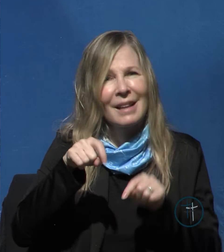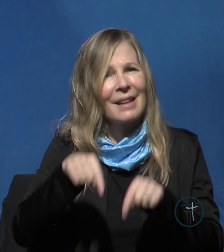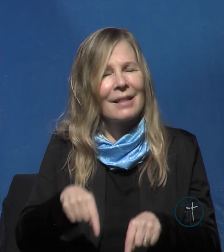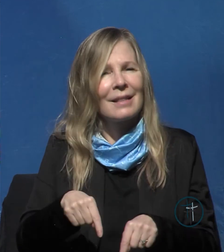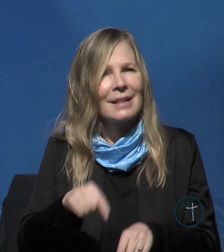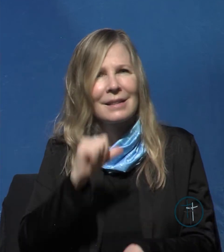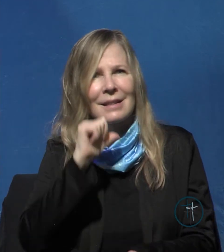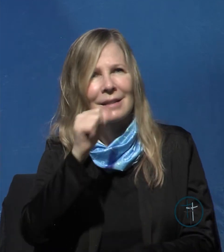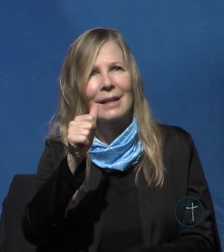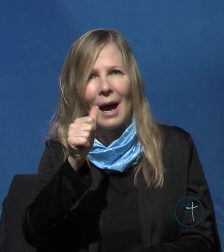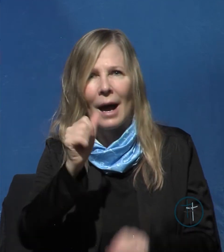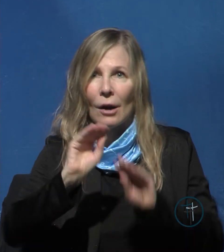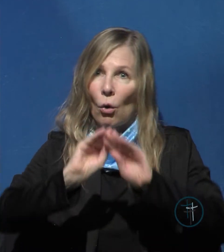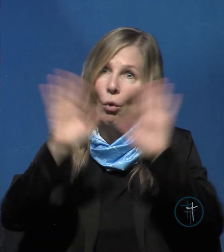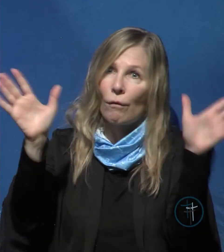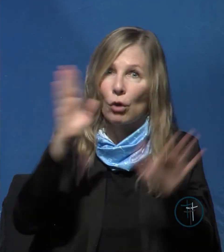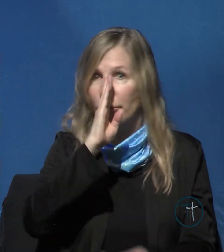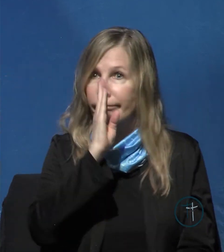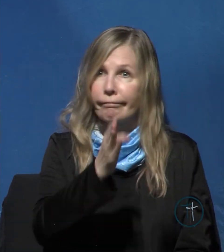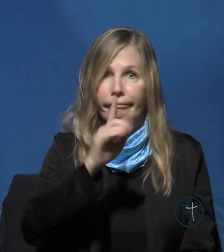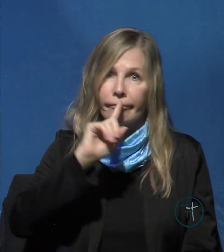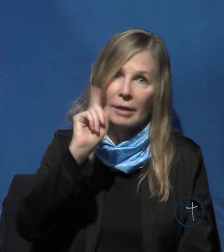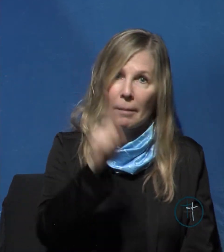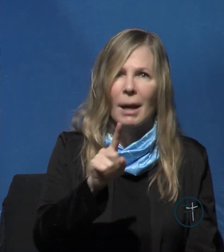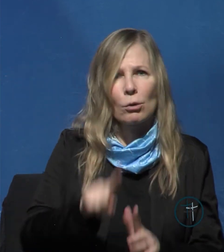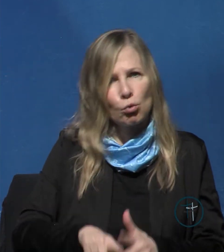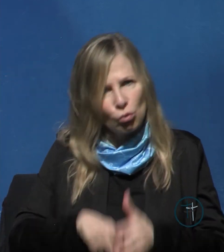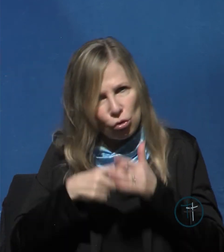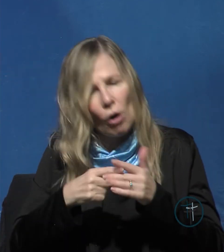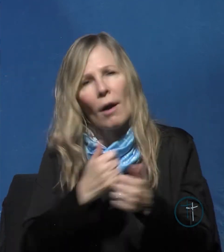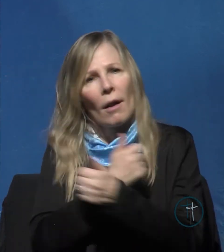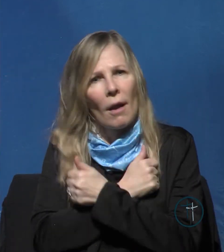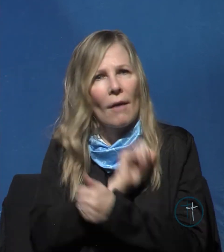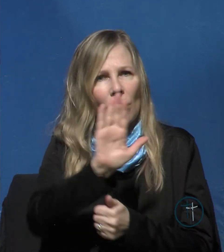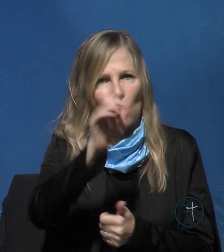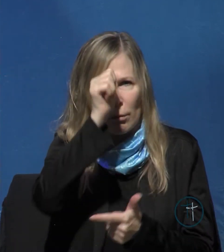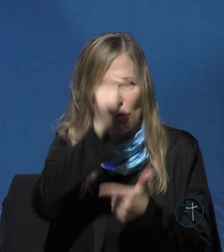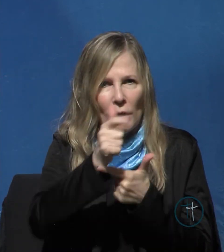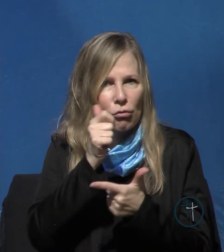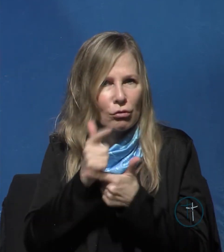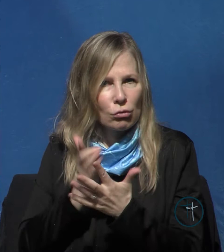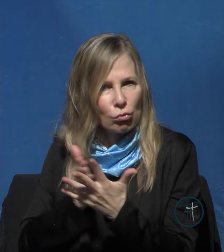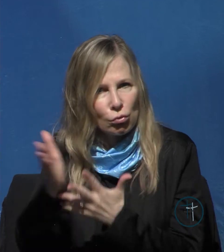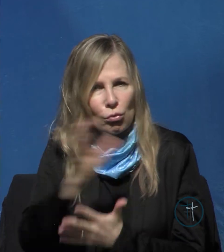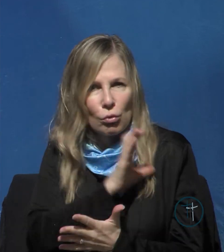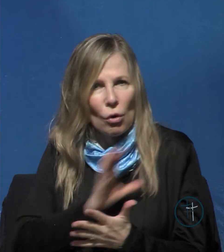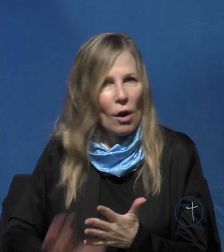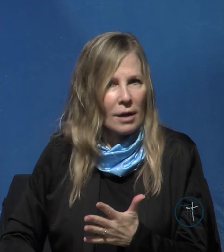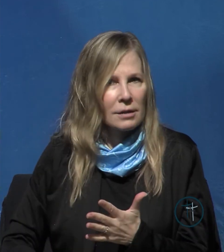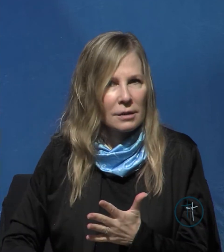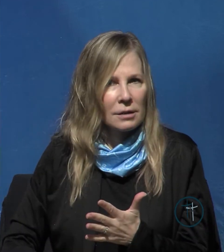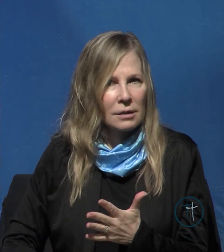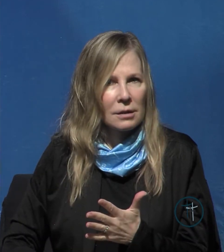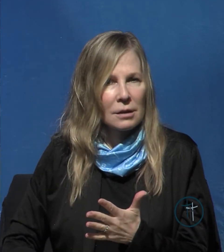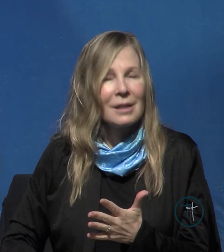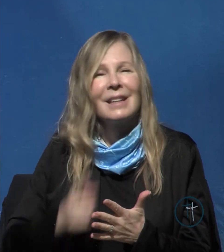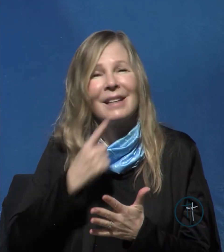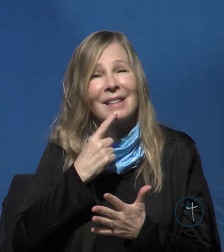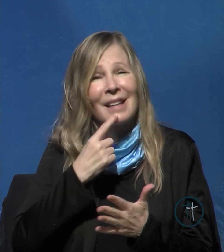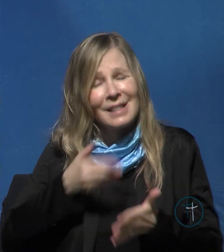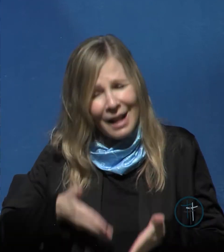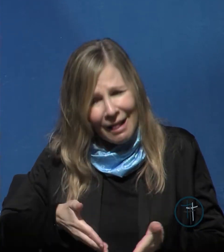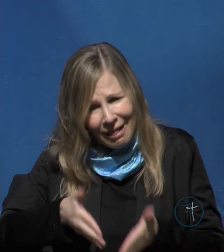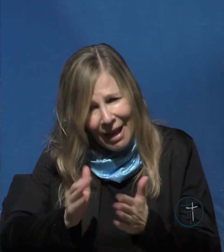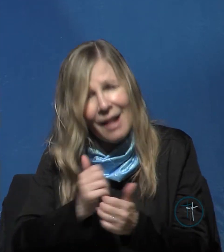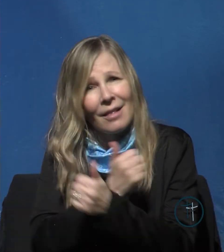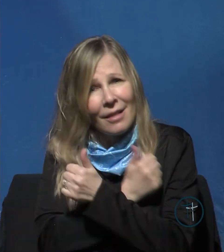isn't an overt command to start loving your brothers and sisters in Christ. It says, let love